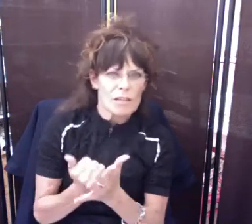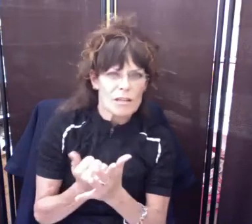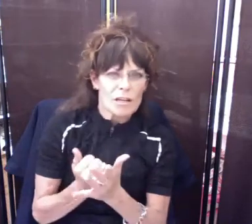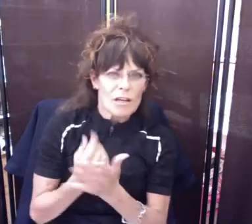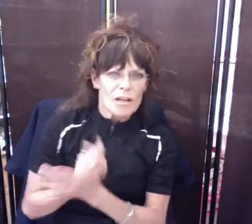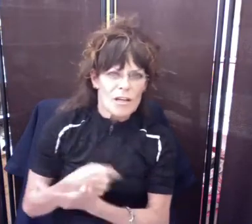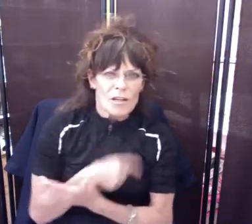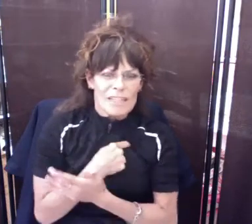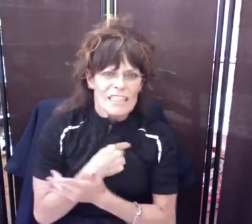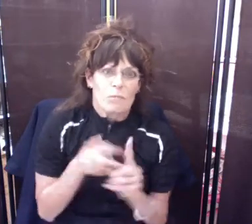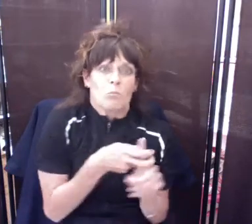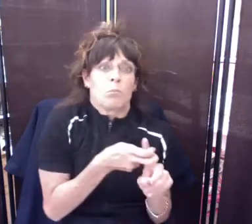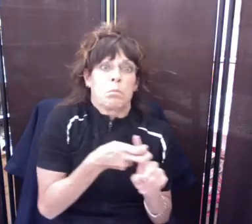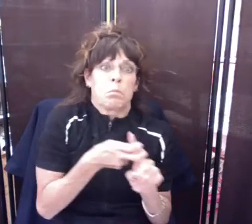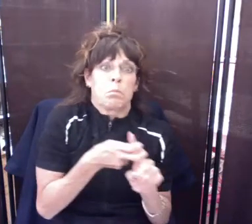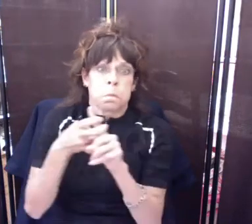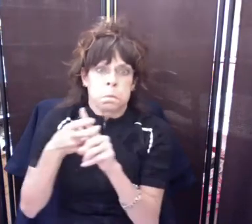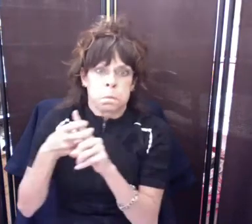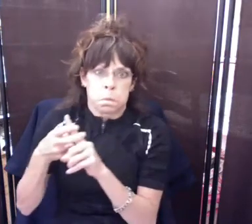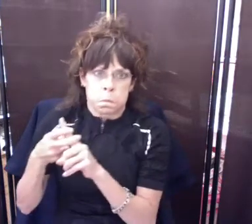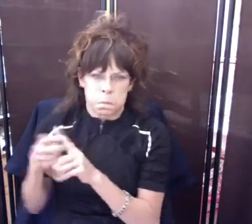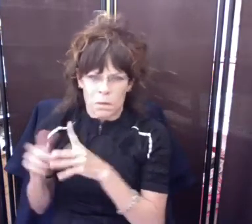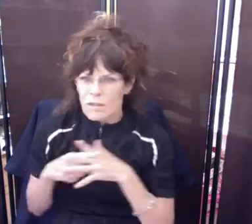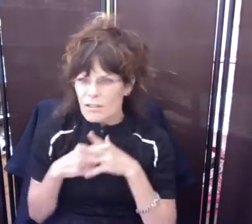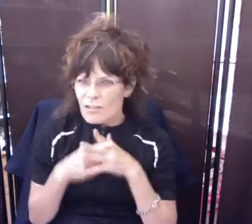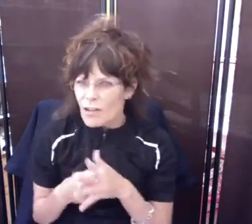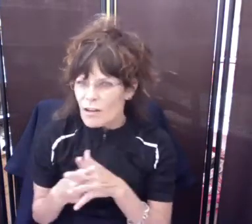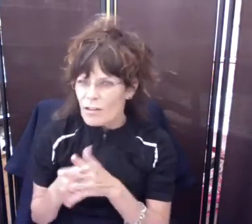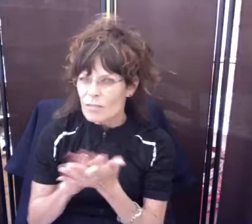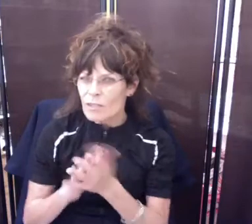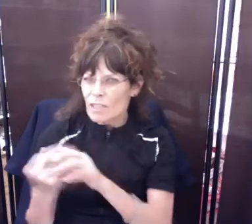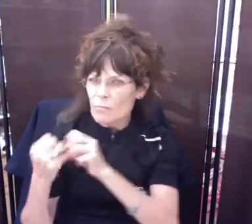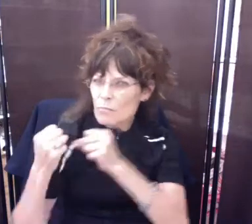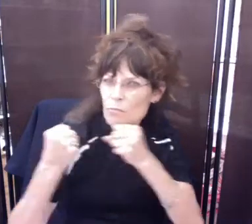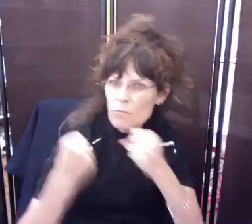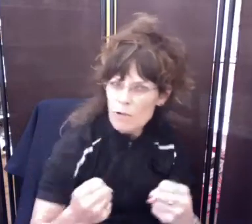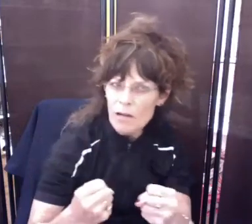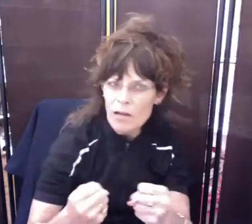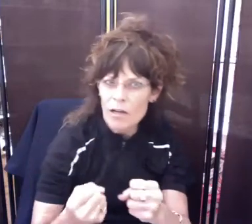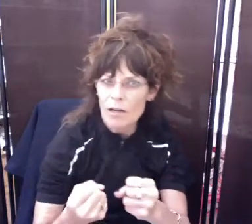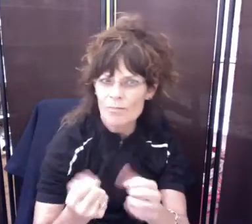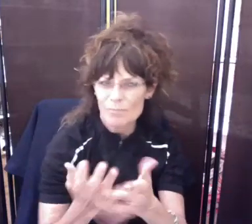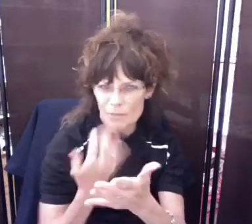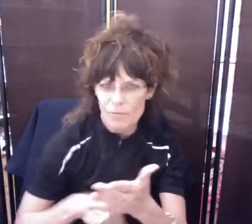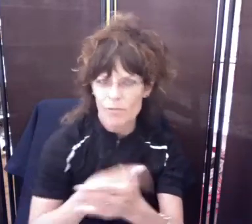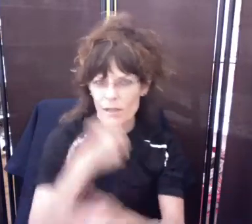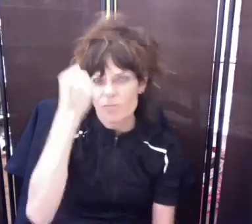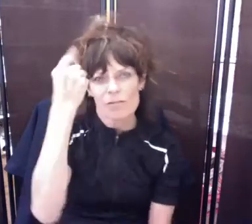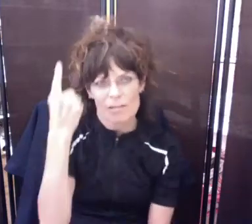into something and start to get well before we really can start to see the truth from the false. And many